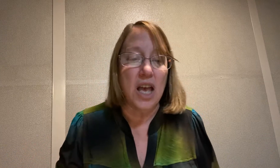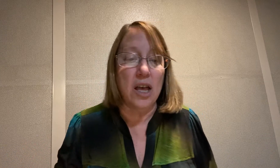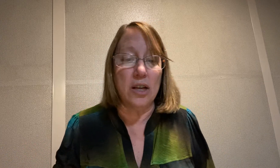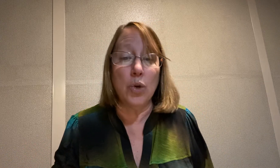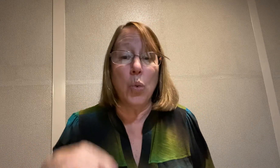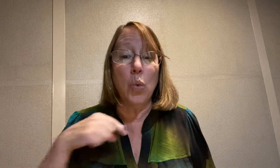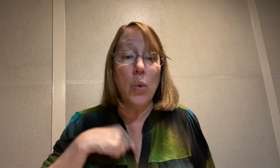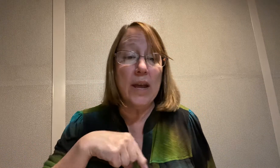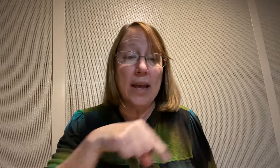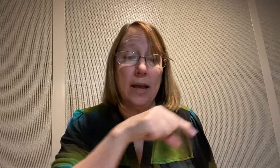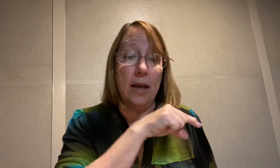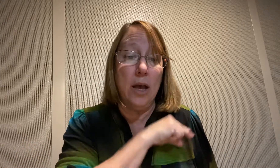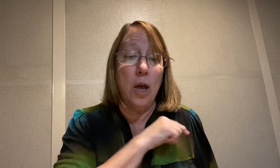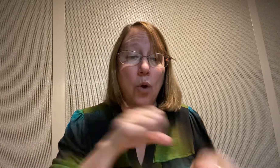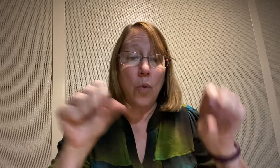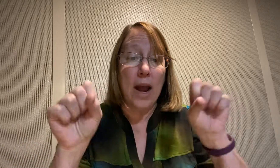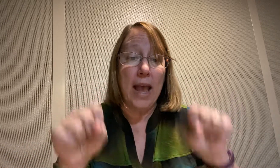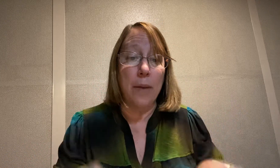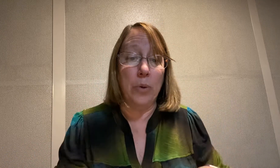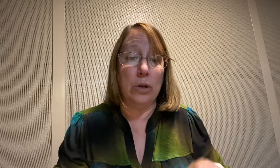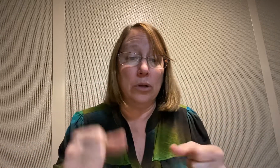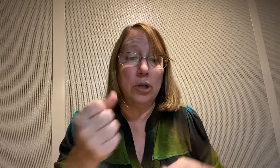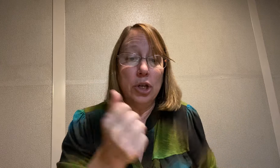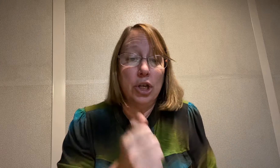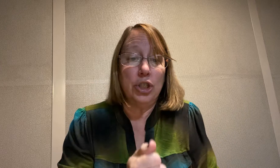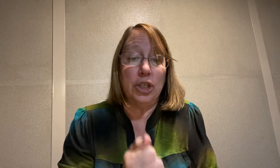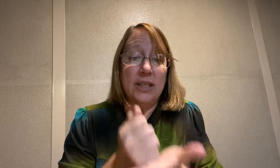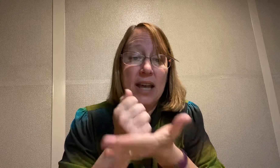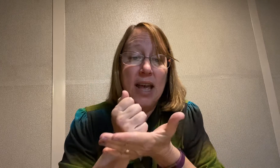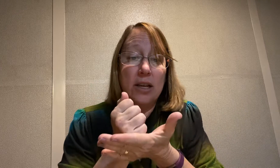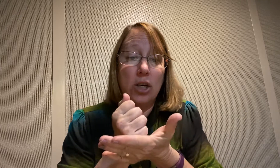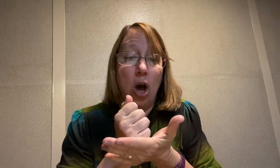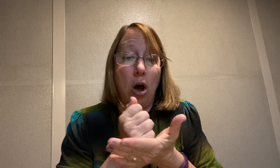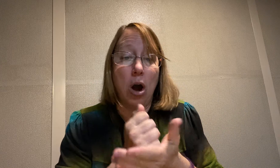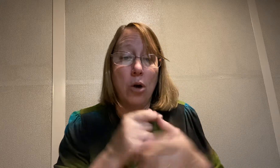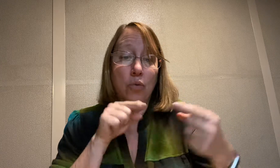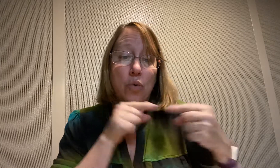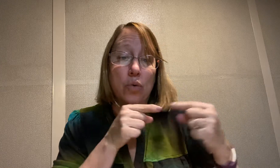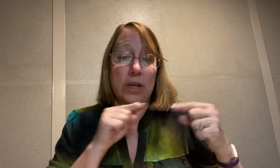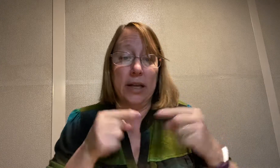and we were able to tend our wounded